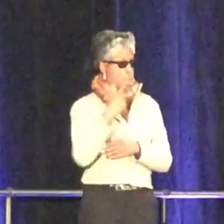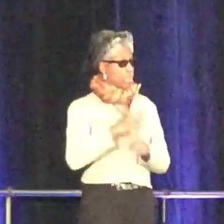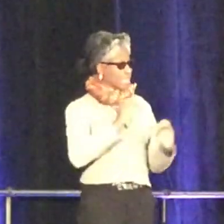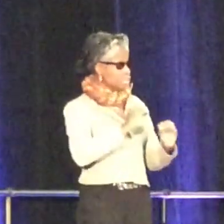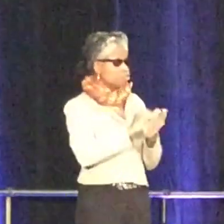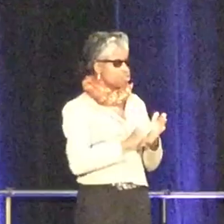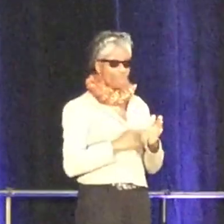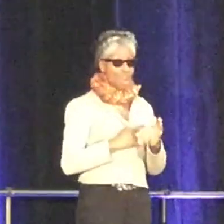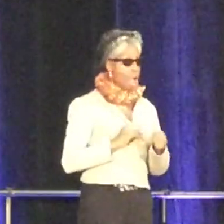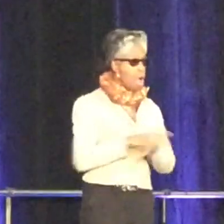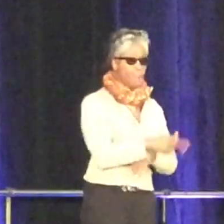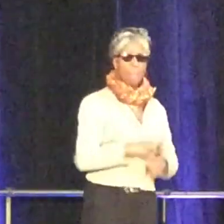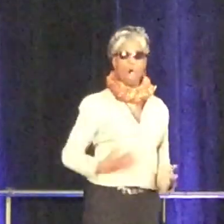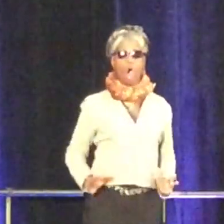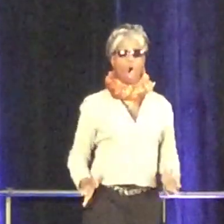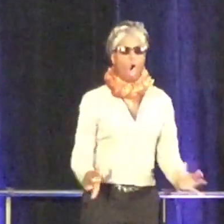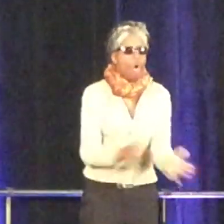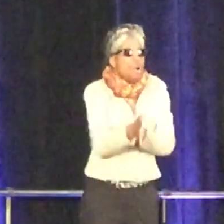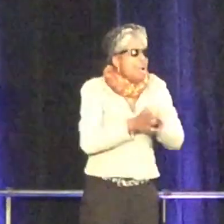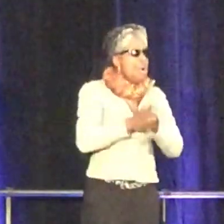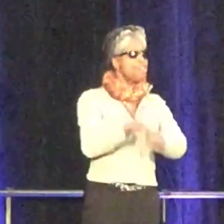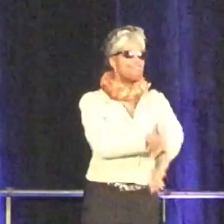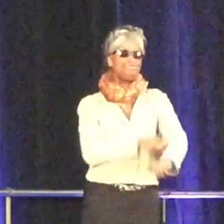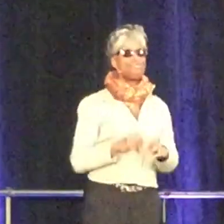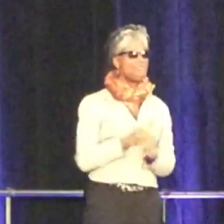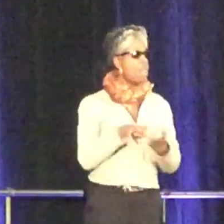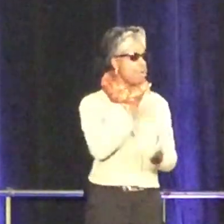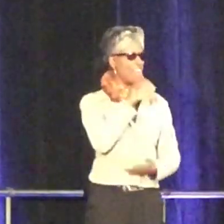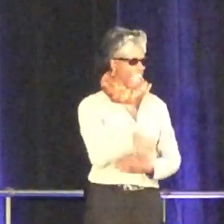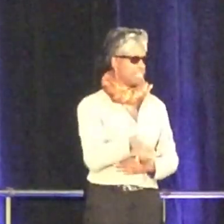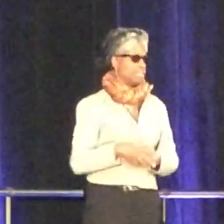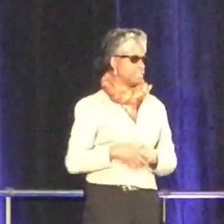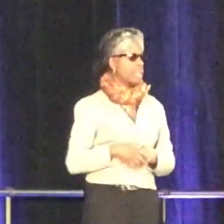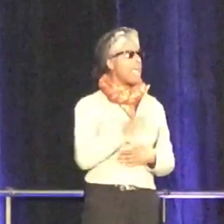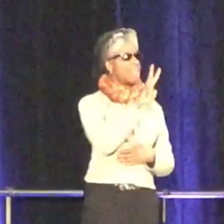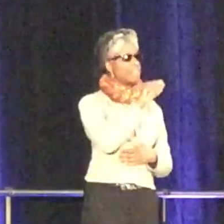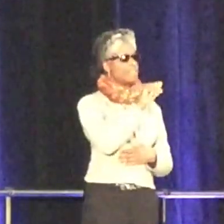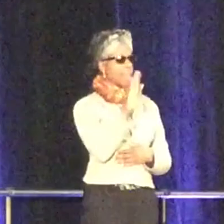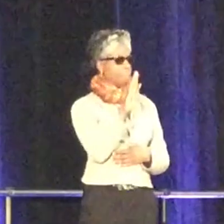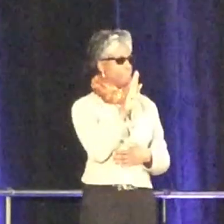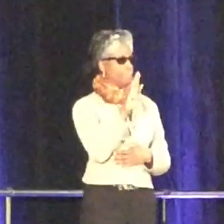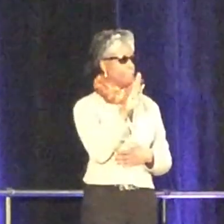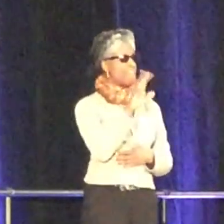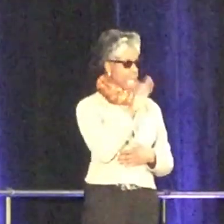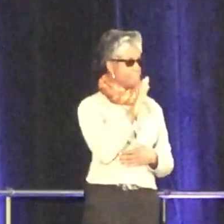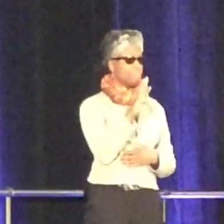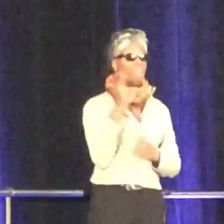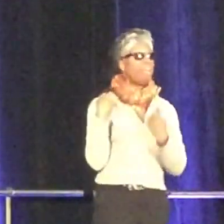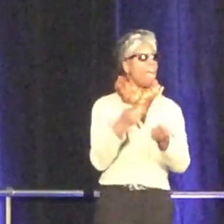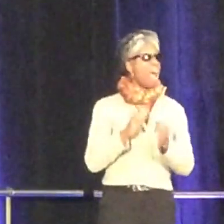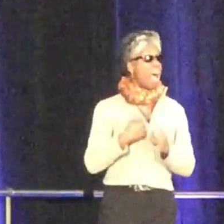vibrate, right? To resonate. That's what it means to VAB, right? VAB is about doing things